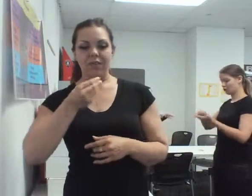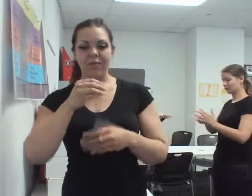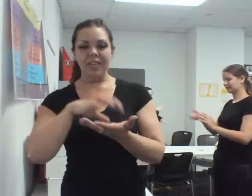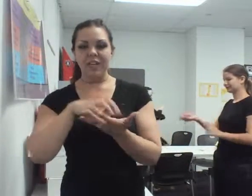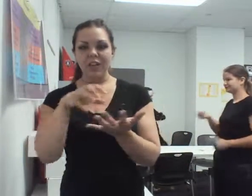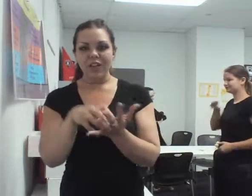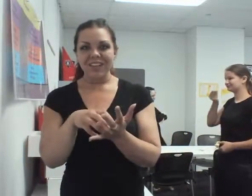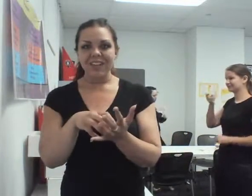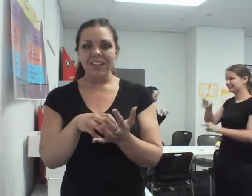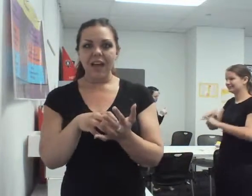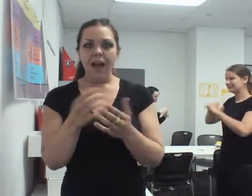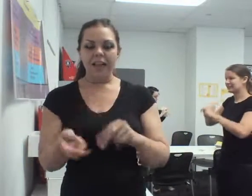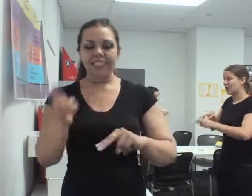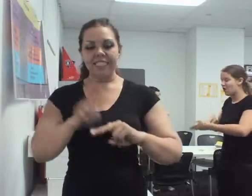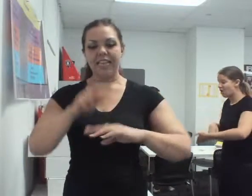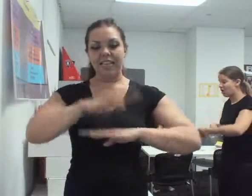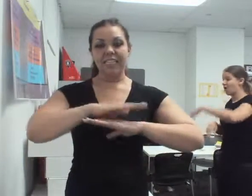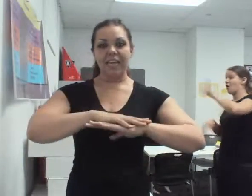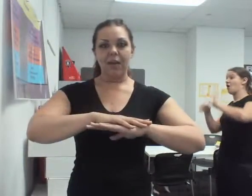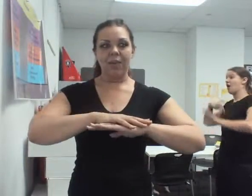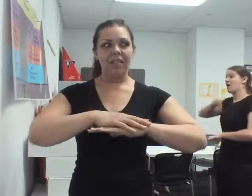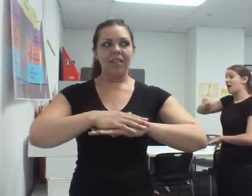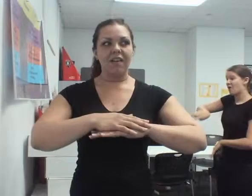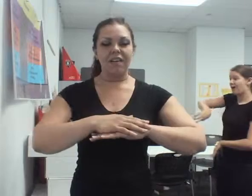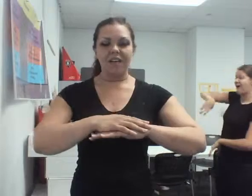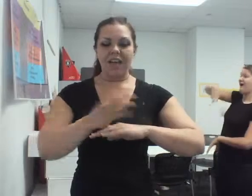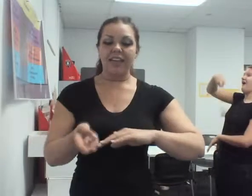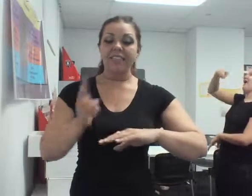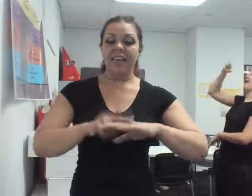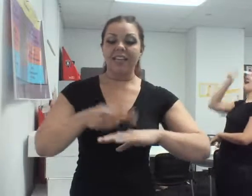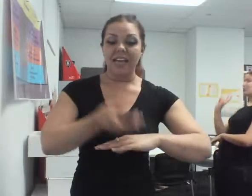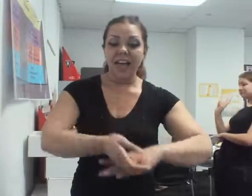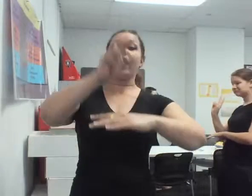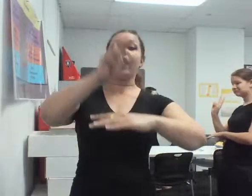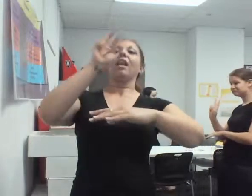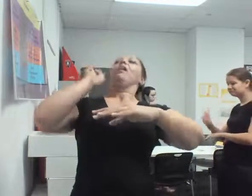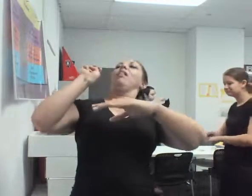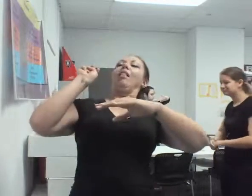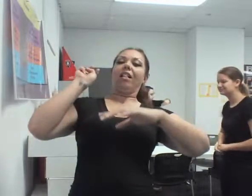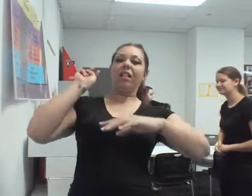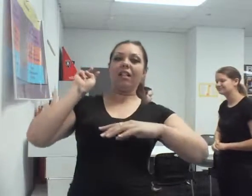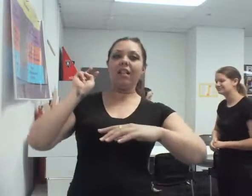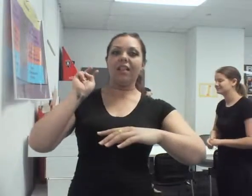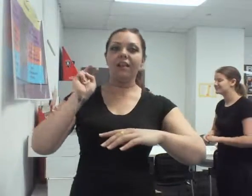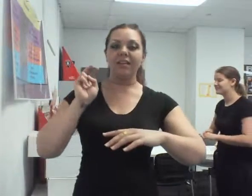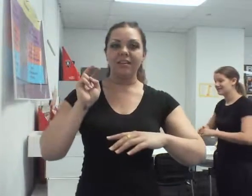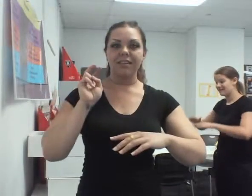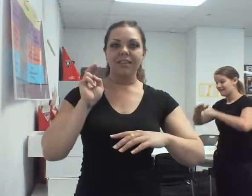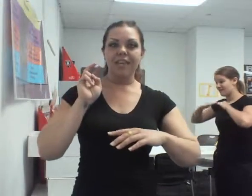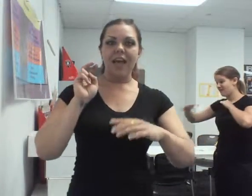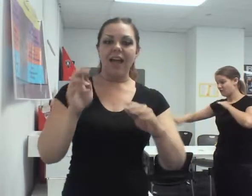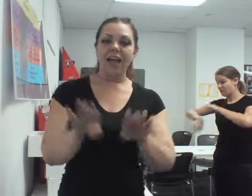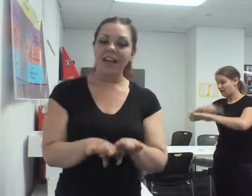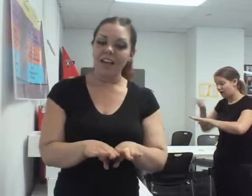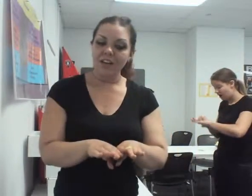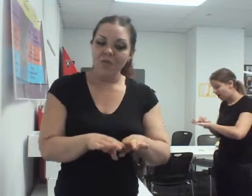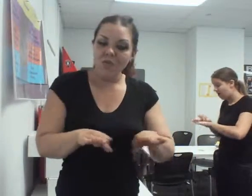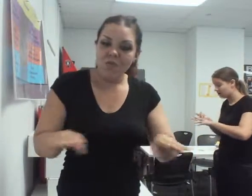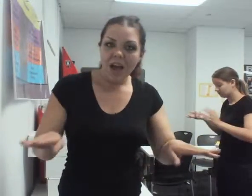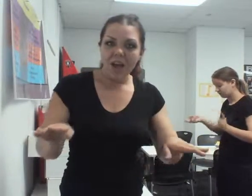whole table flips backwards, I went head over tea kettle or whatever you say that, onto the ground. I sat there for a minute, like stood up,